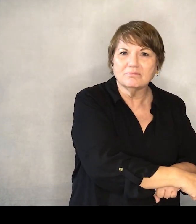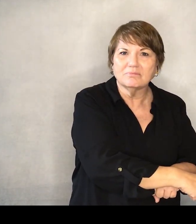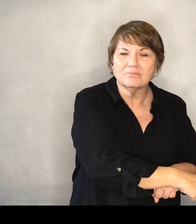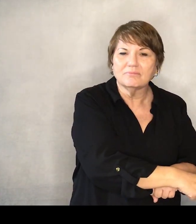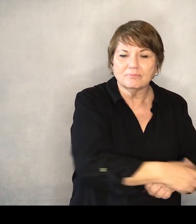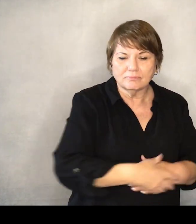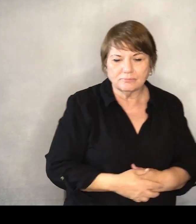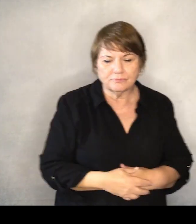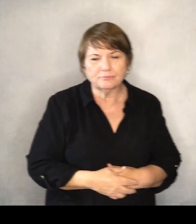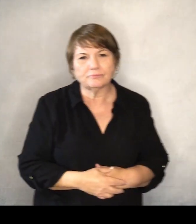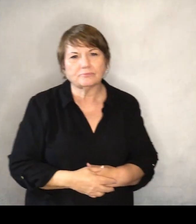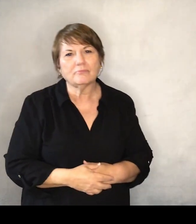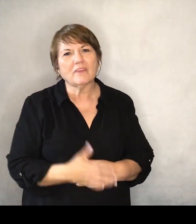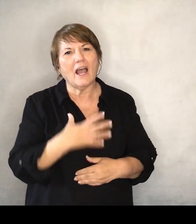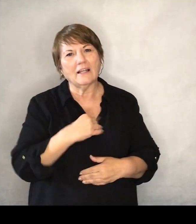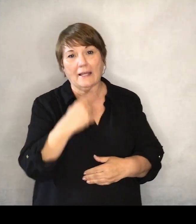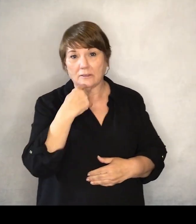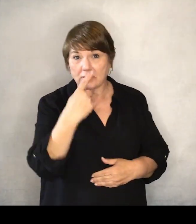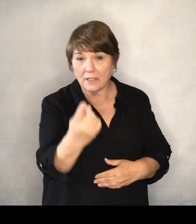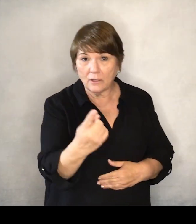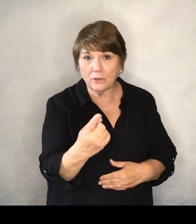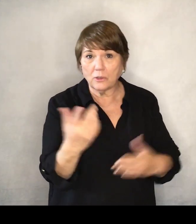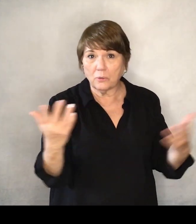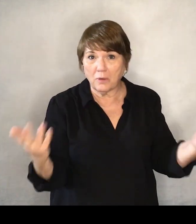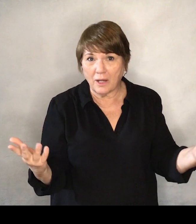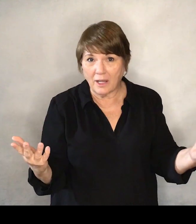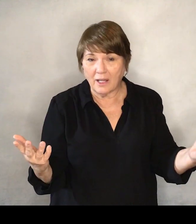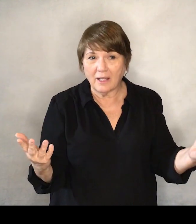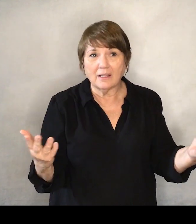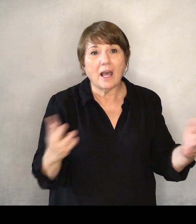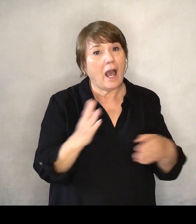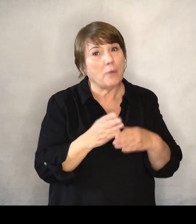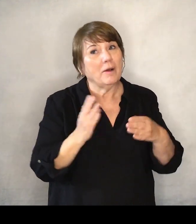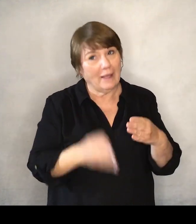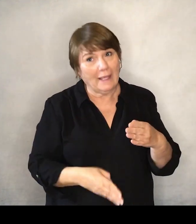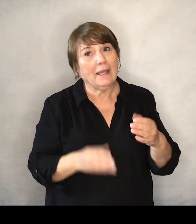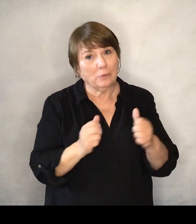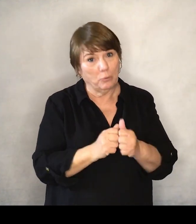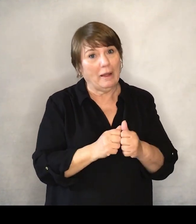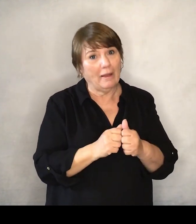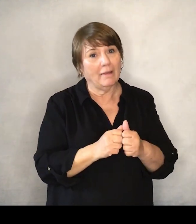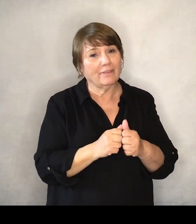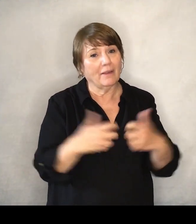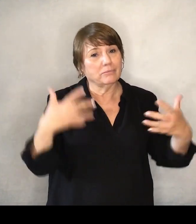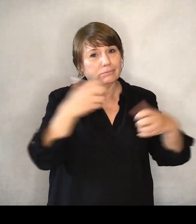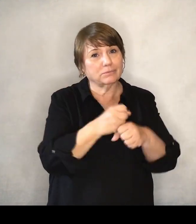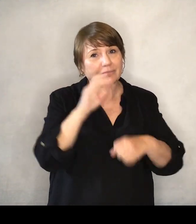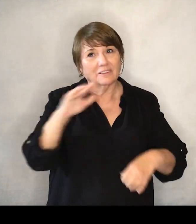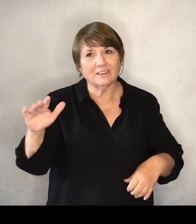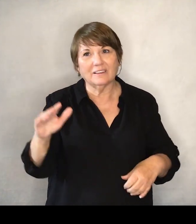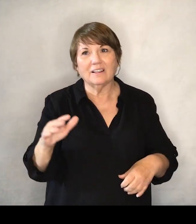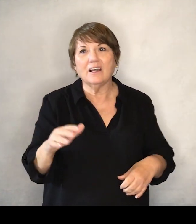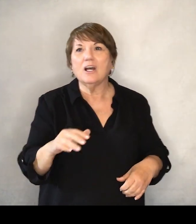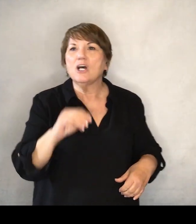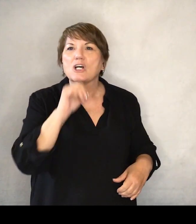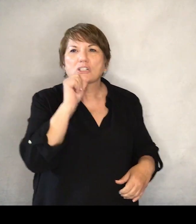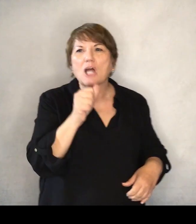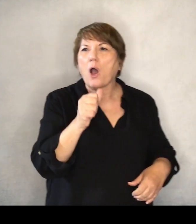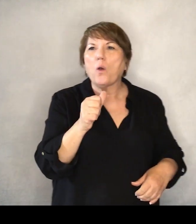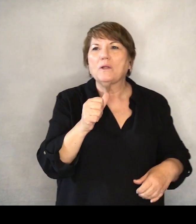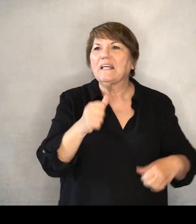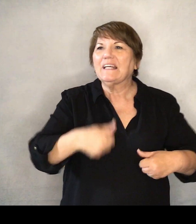And the last thing I want to say to you is this. Of course, I'm going to end with an acronym. Don't give